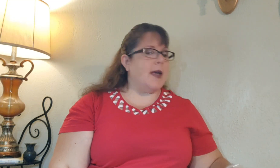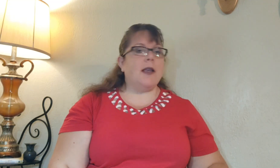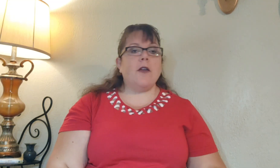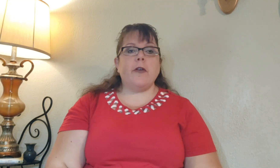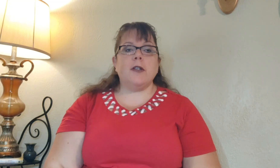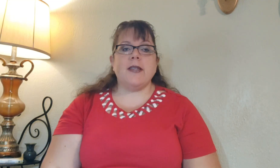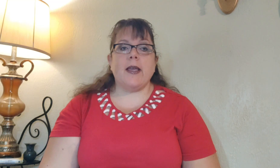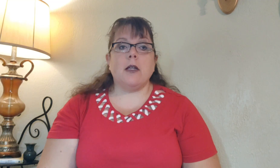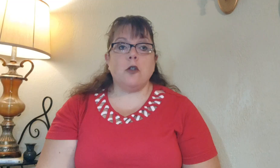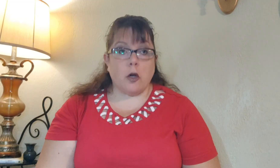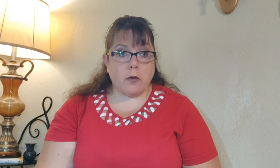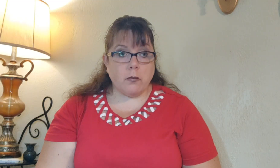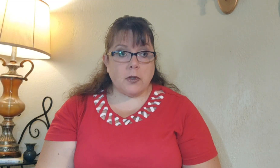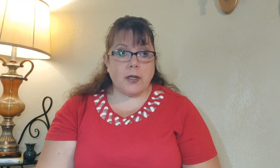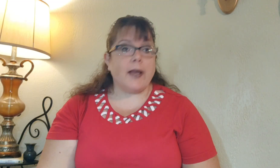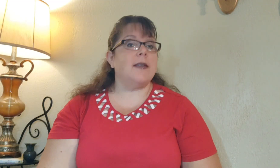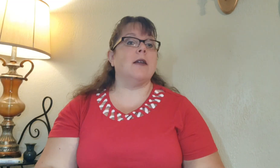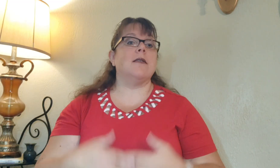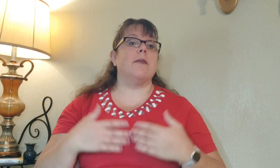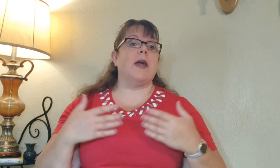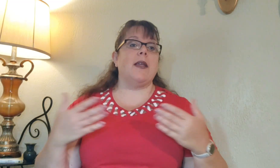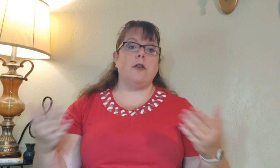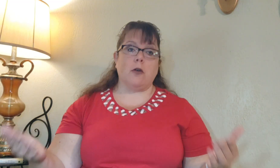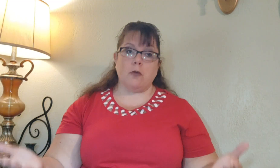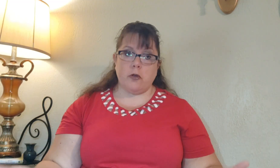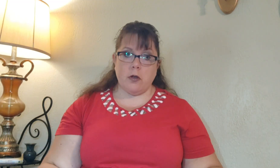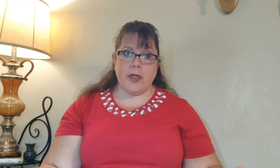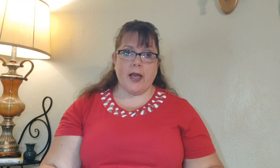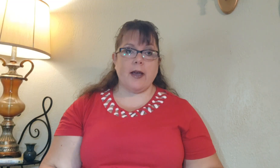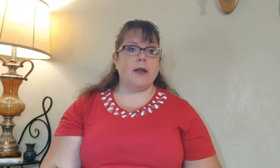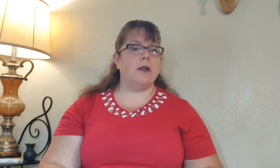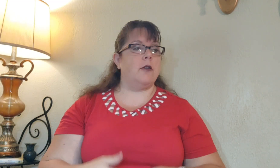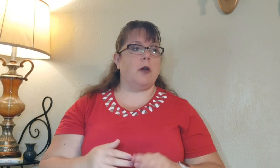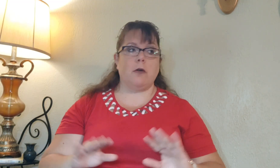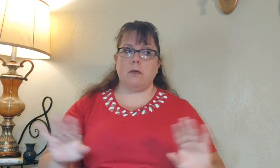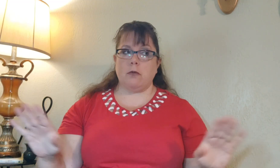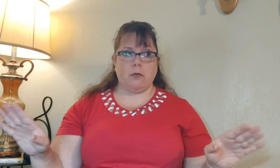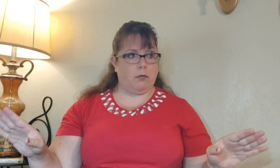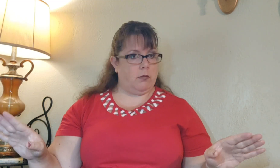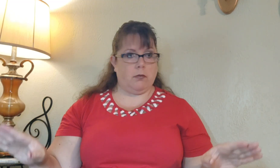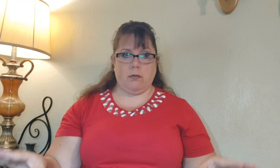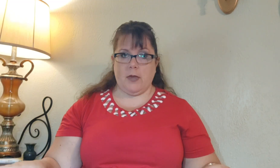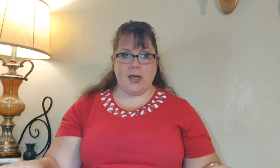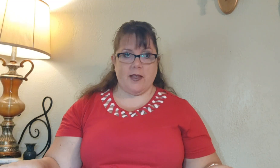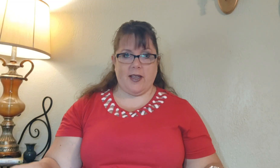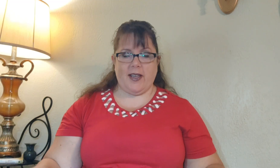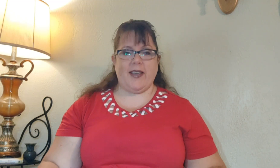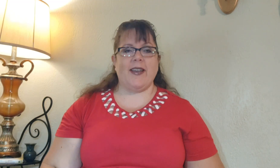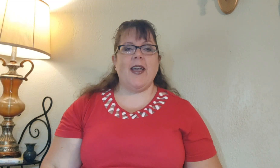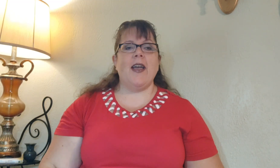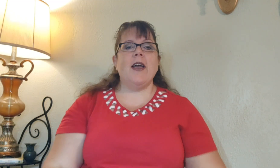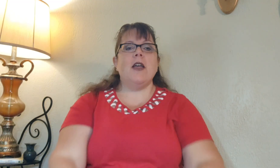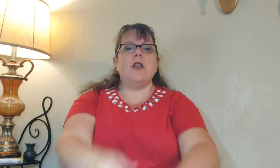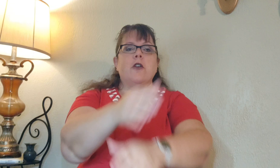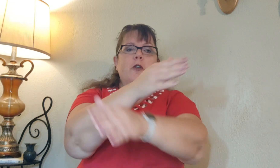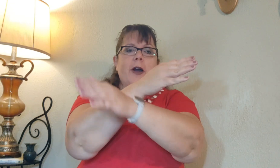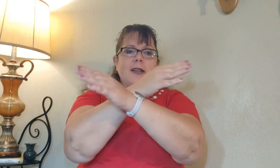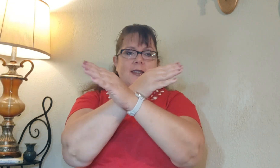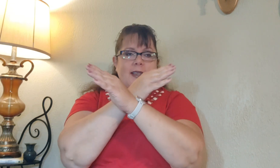And if you're saying don't, like telling somebody don't do that, don't anything, you cross